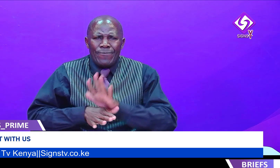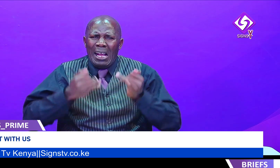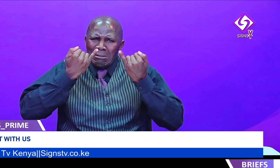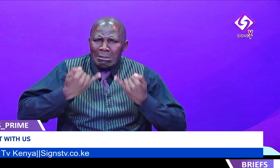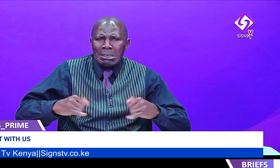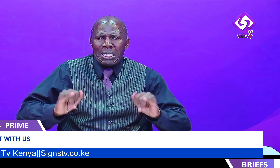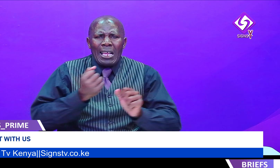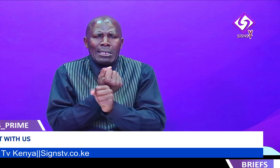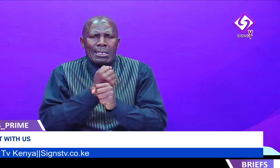situation.